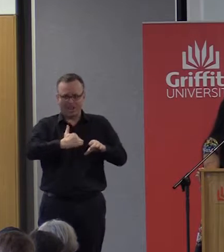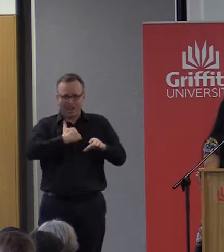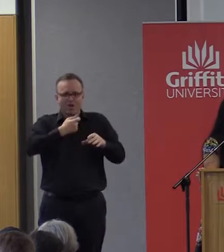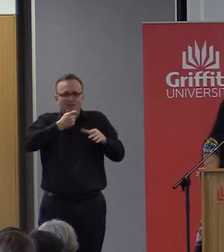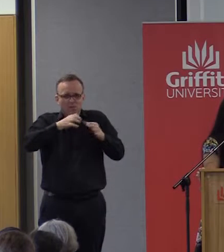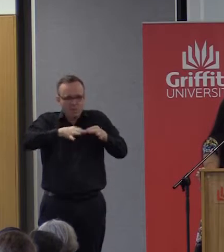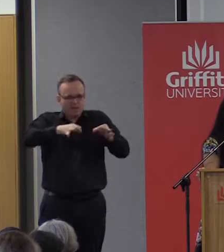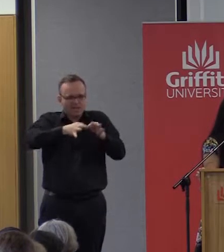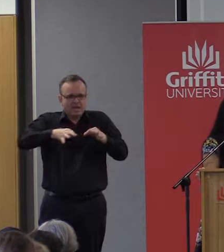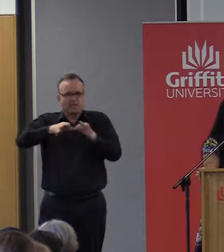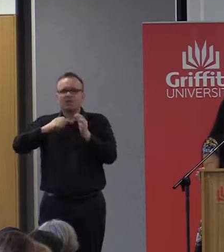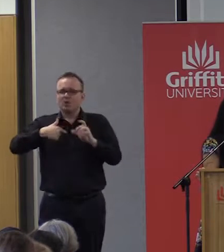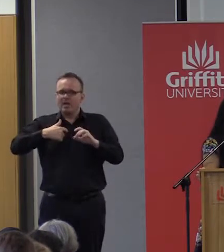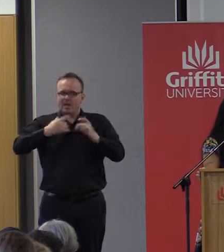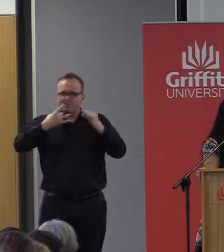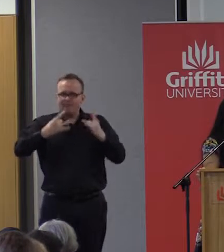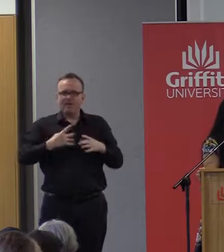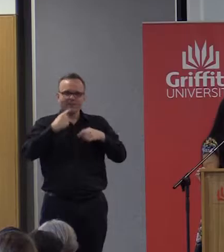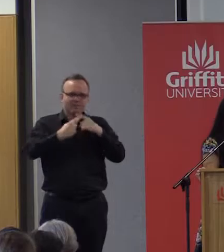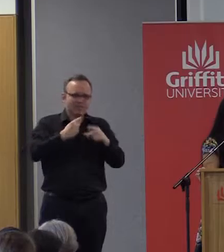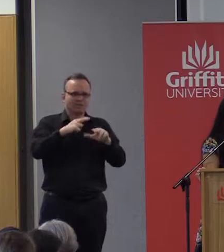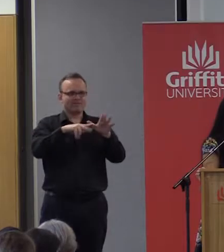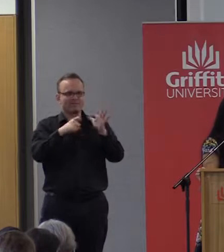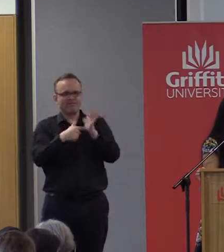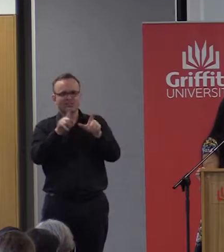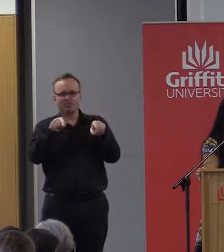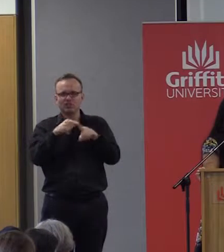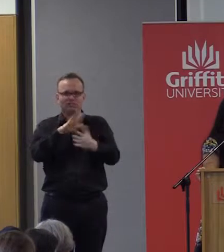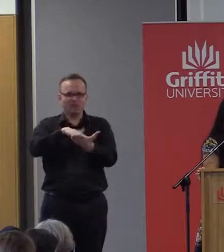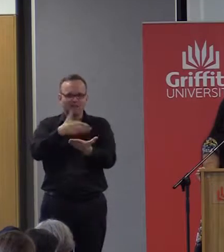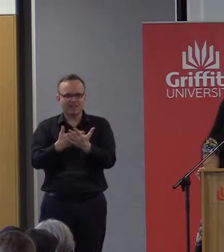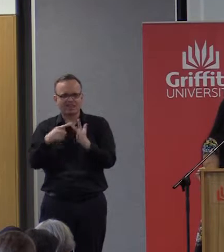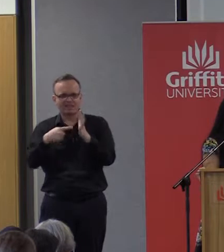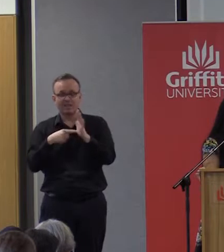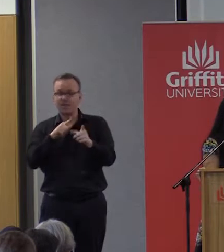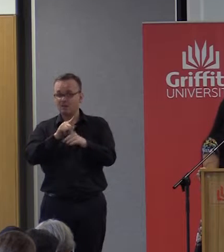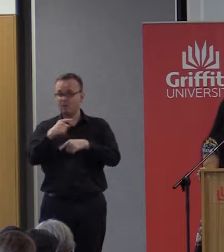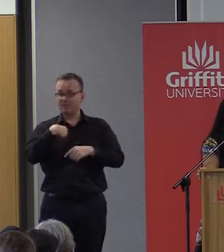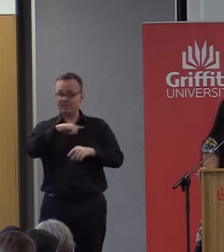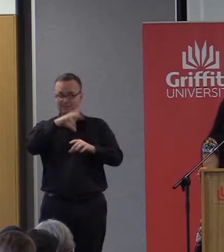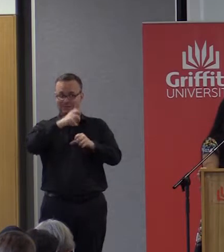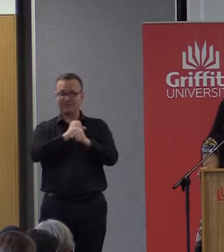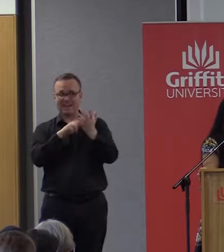organisations, producing information and fact sheets and translating it. And while most of us believe